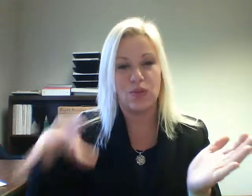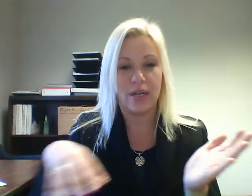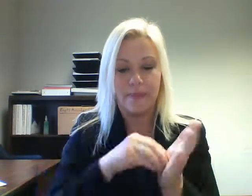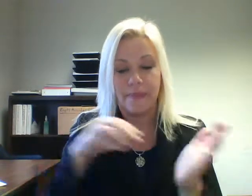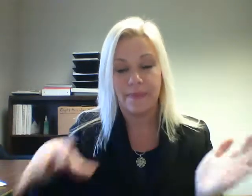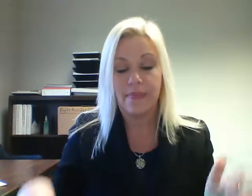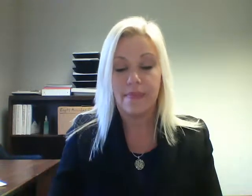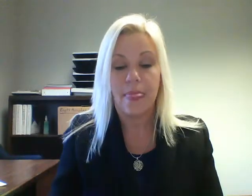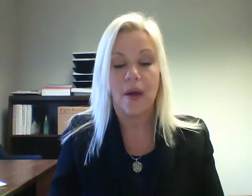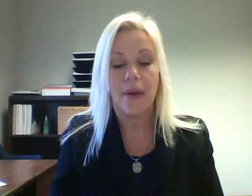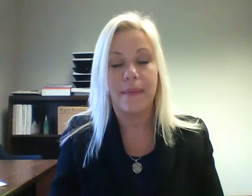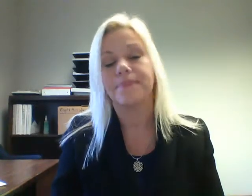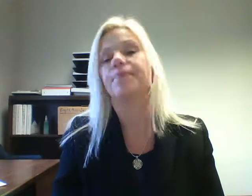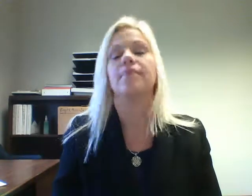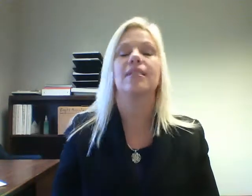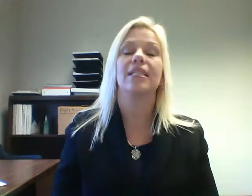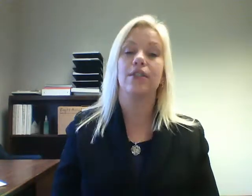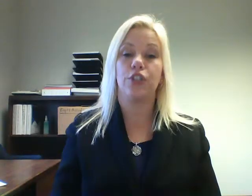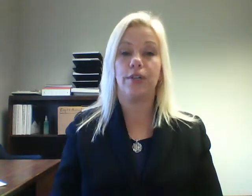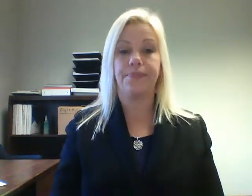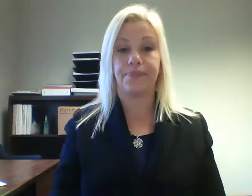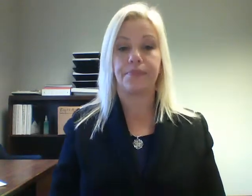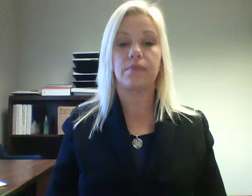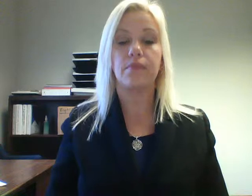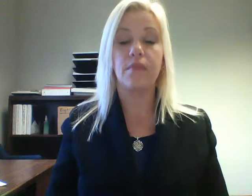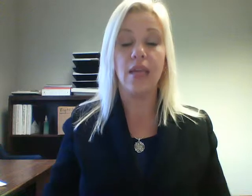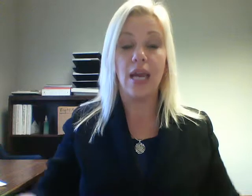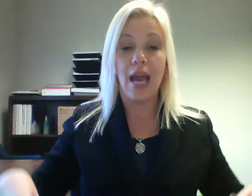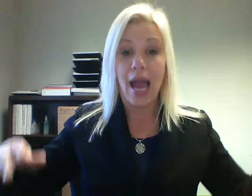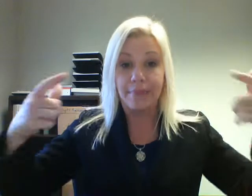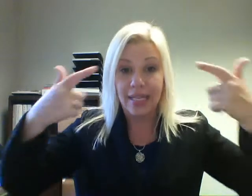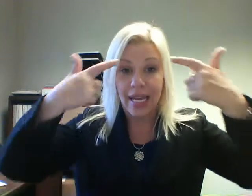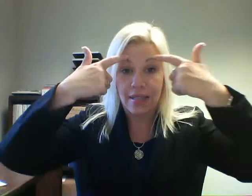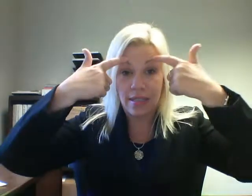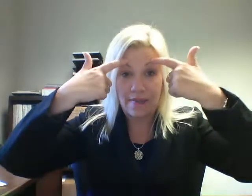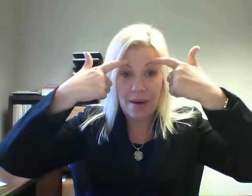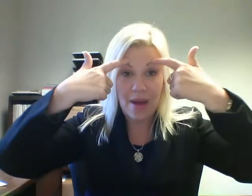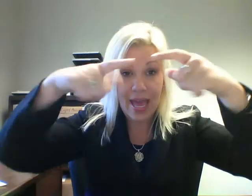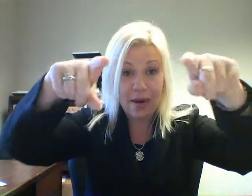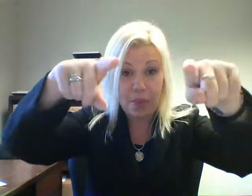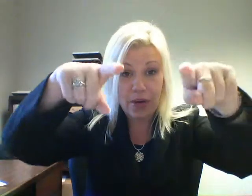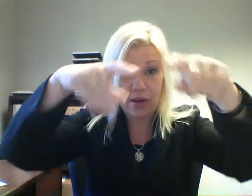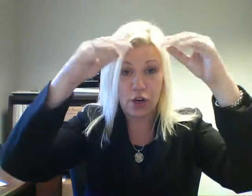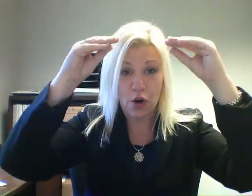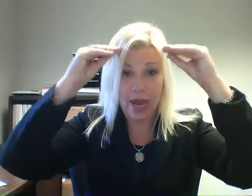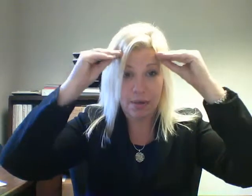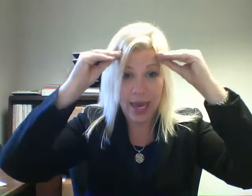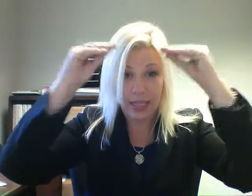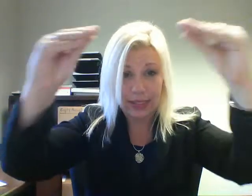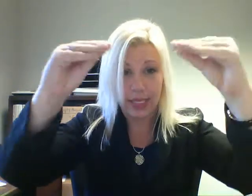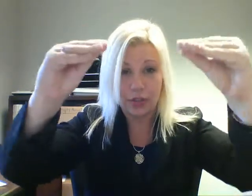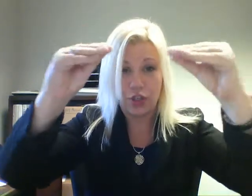Student. Okay? Teacher. I'm taking stuff out of my head, putting it in your head, right? Teach,